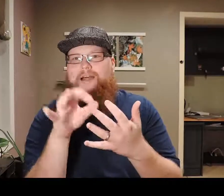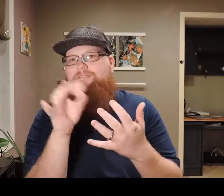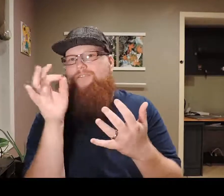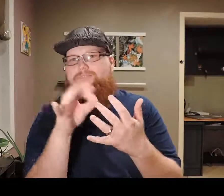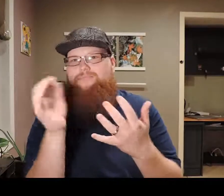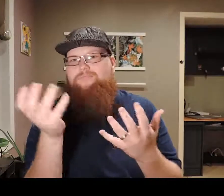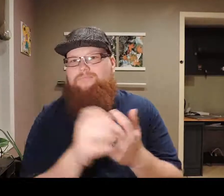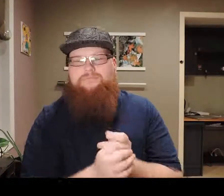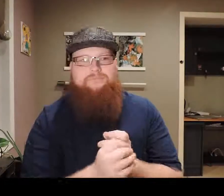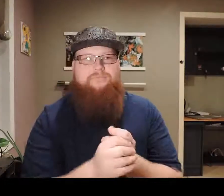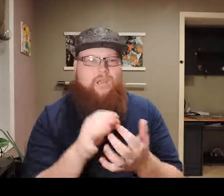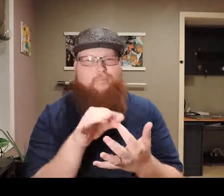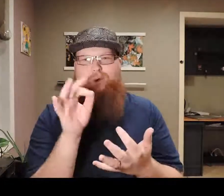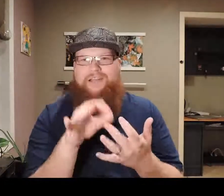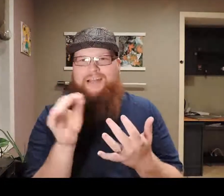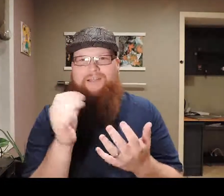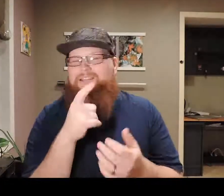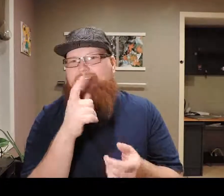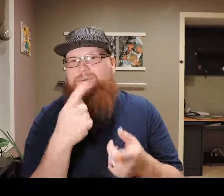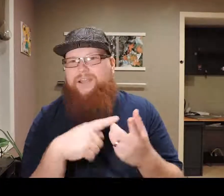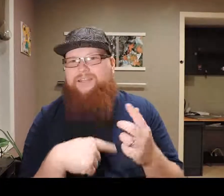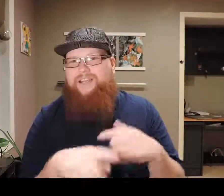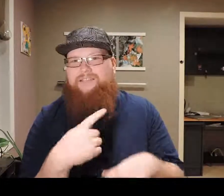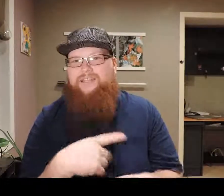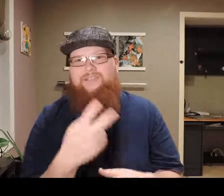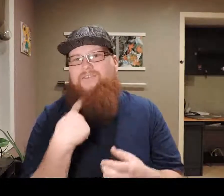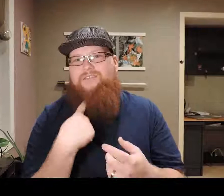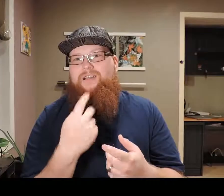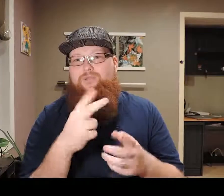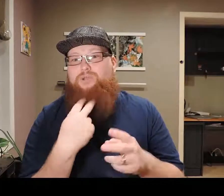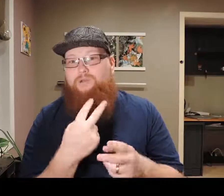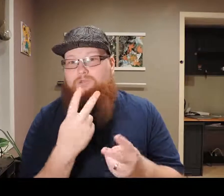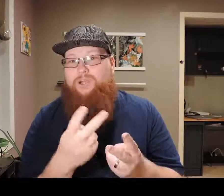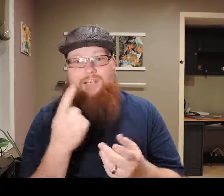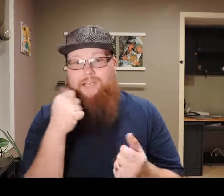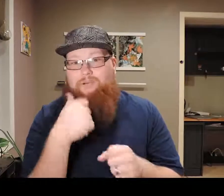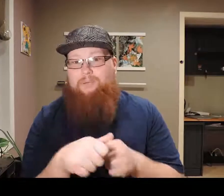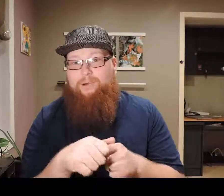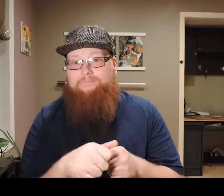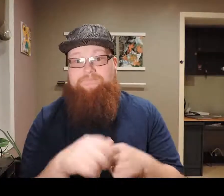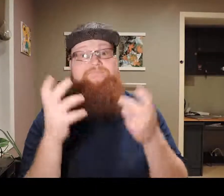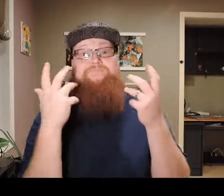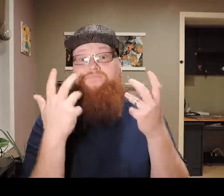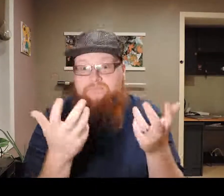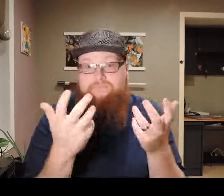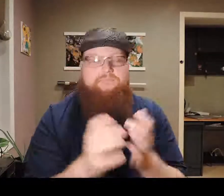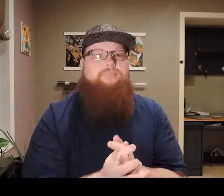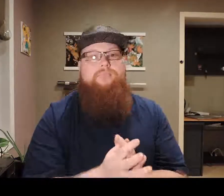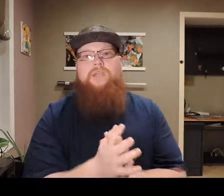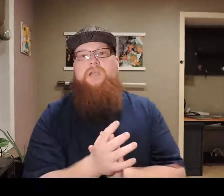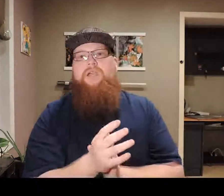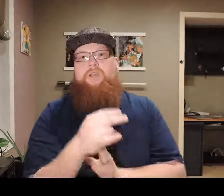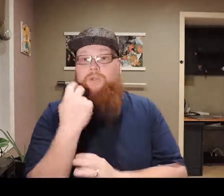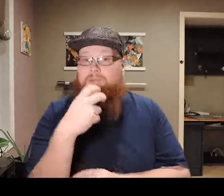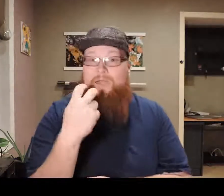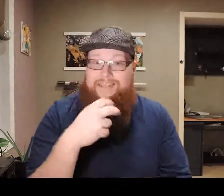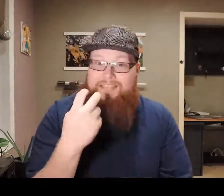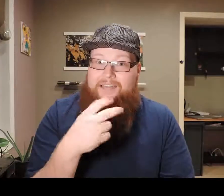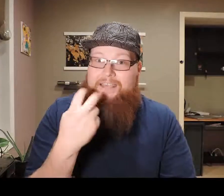out. Point it out, that's not the right sign. See, if I'm using my voice, I can't remember. The reason why I can sound like